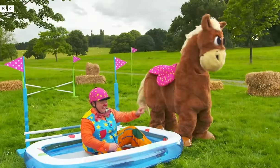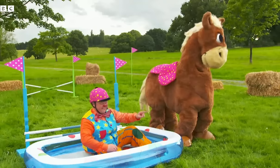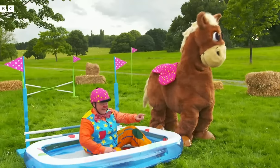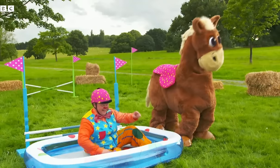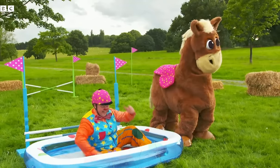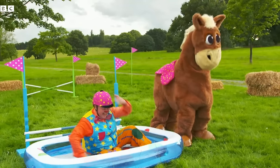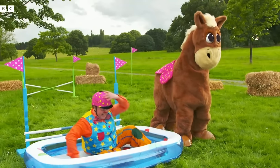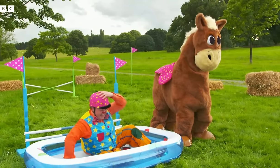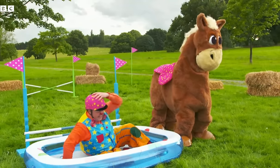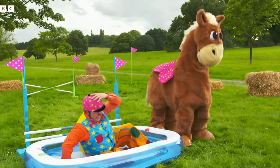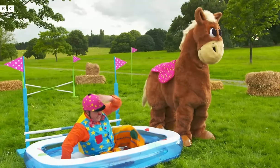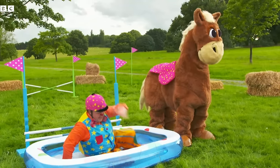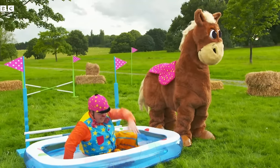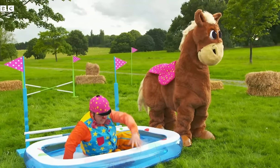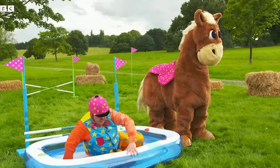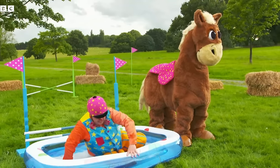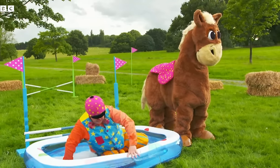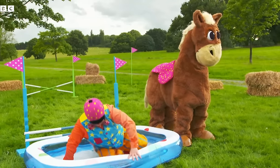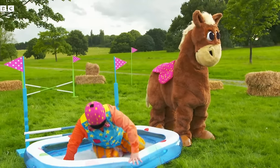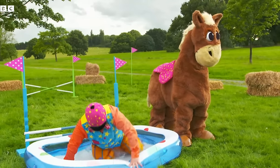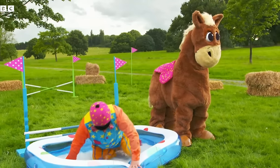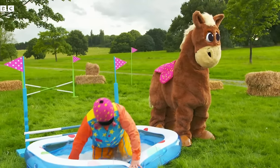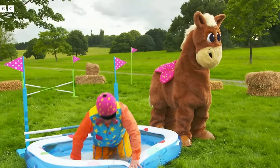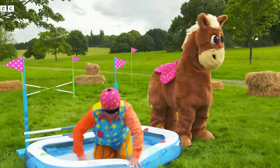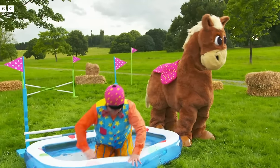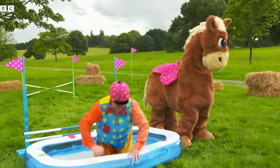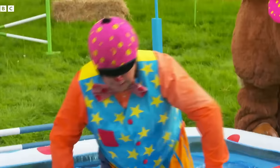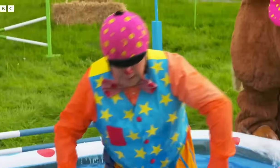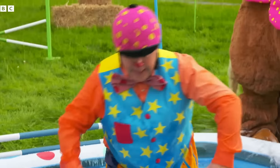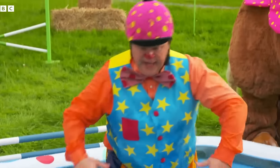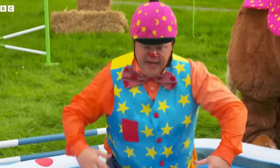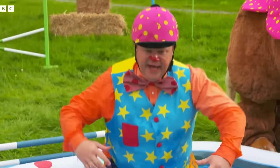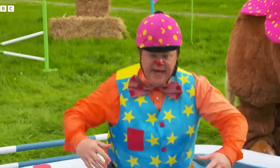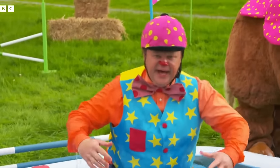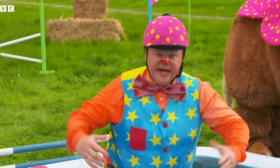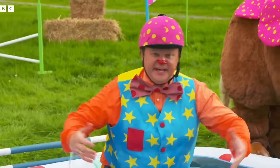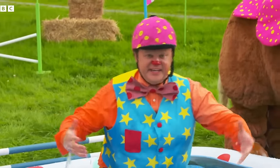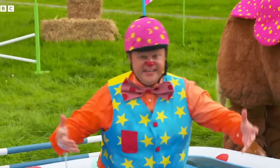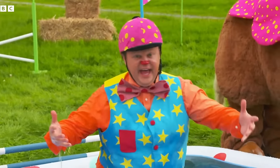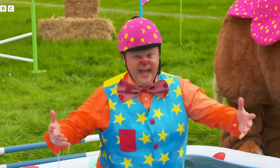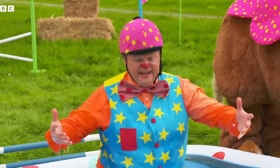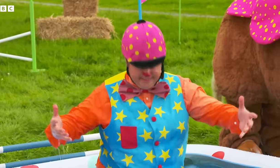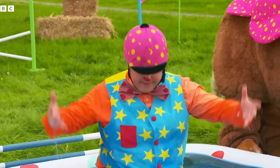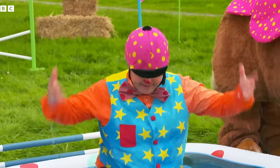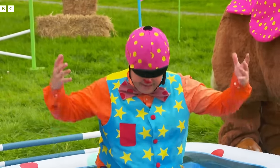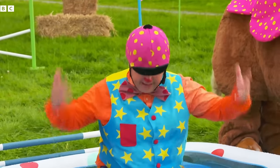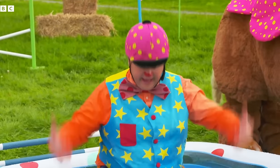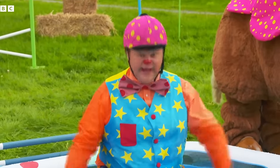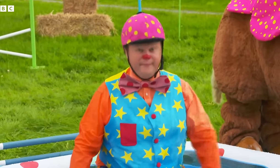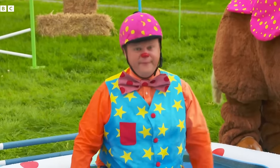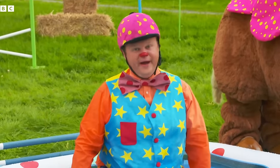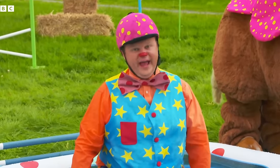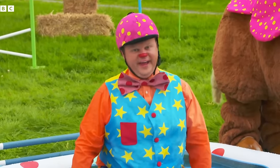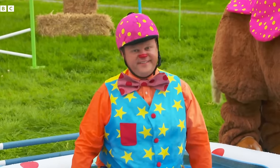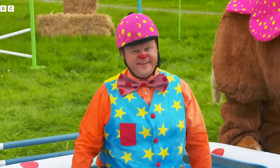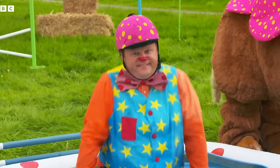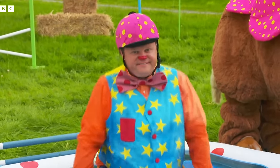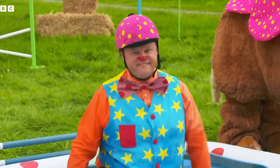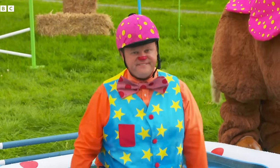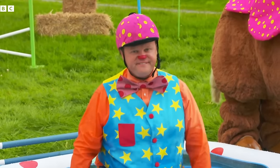Cheeky Spotty, you're all wet, Mr. Tumble. Yes, I am wet. Before we